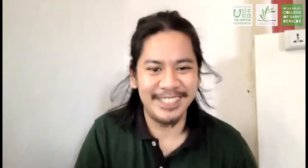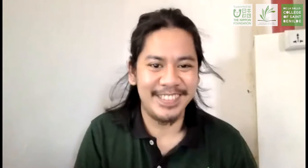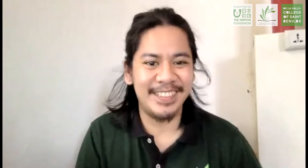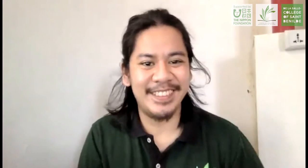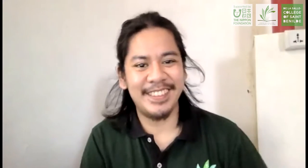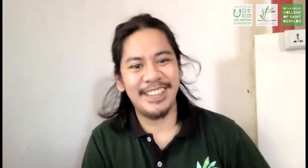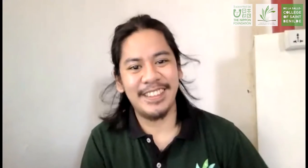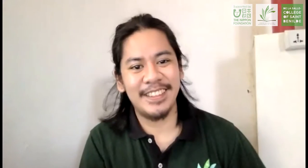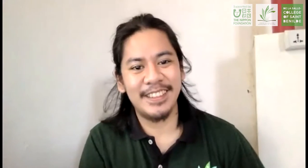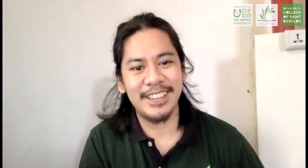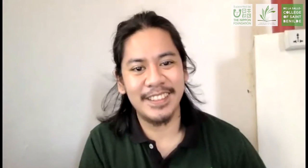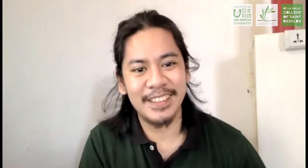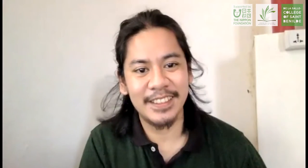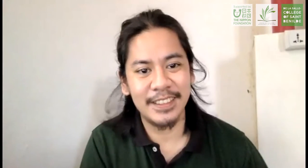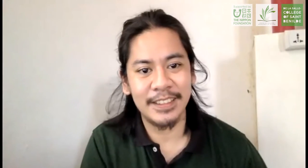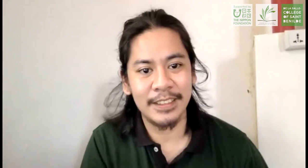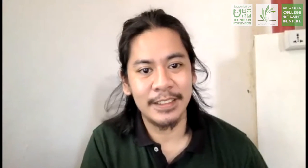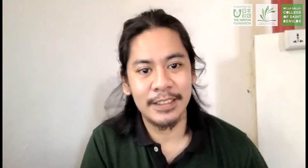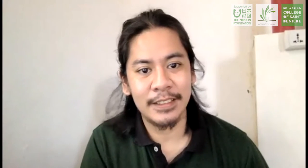do that by yourself.